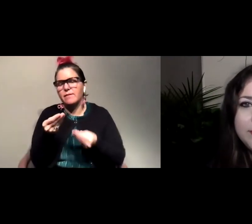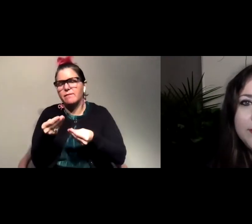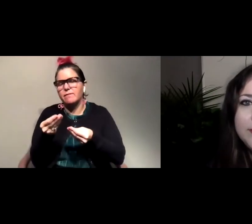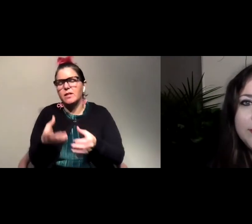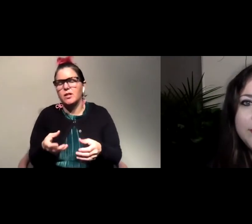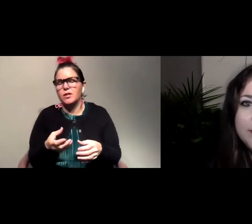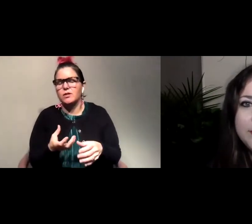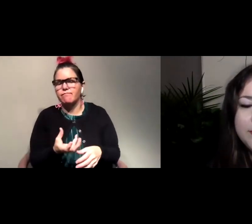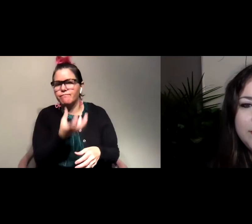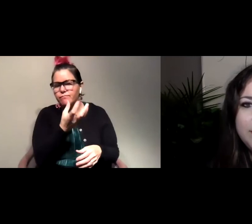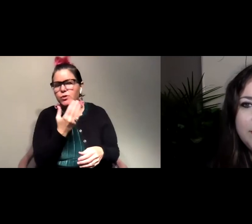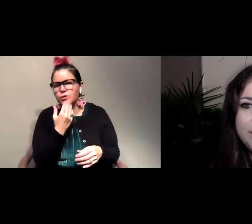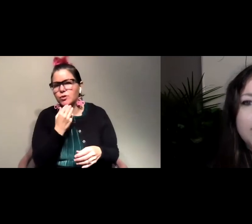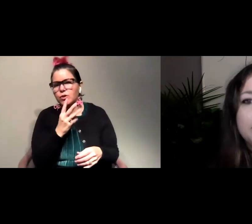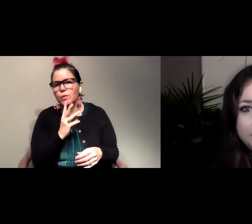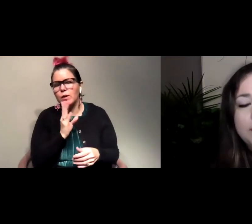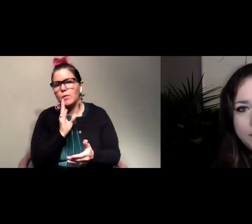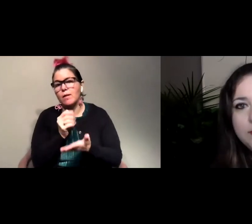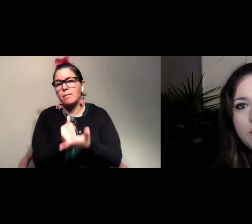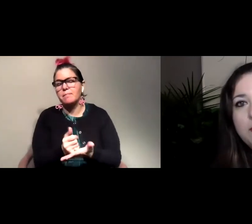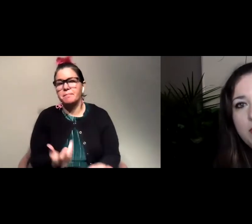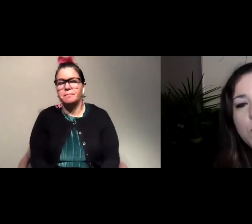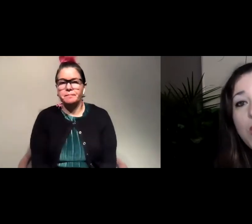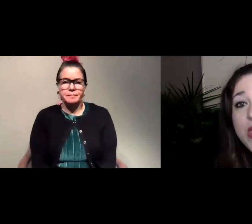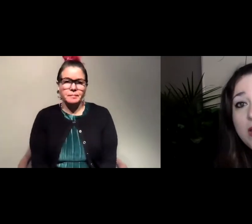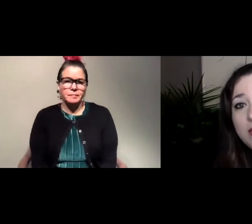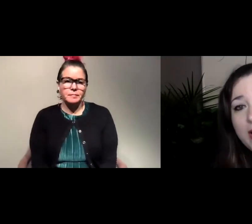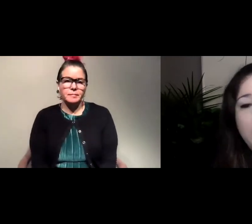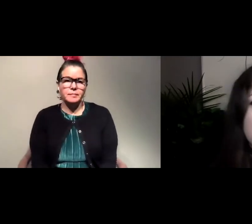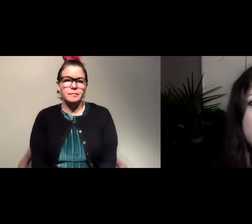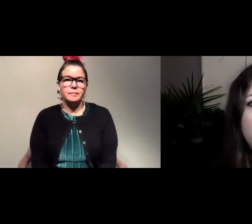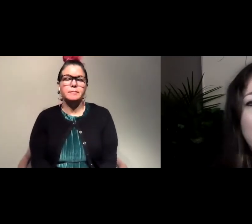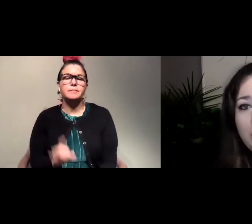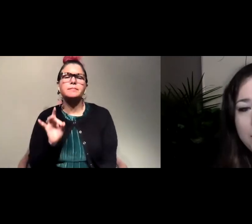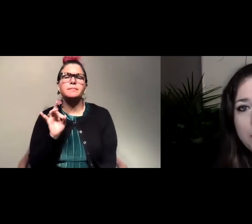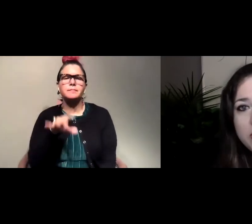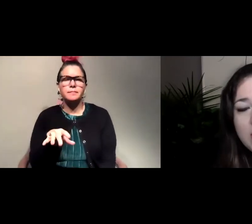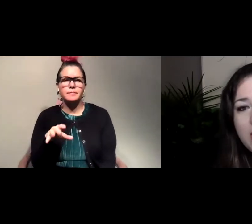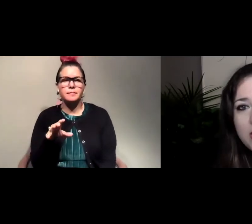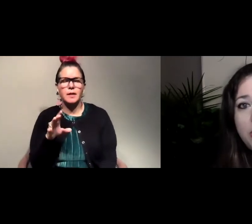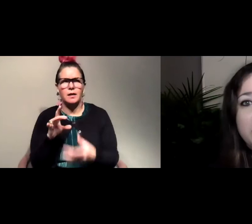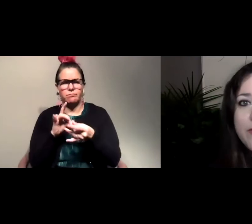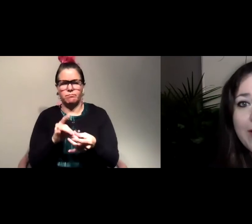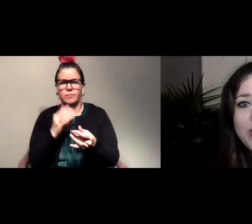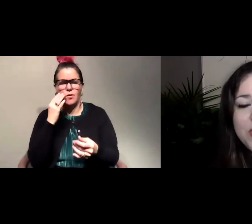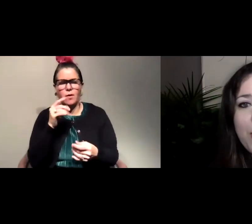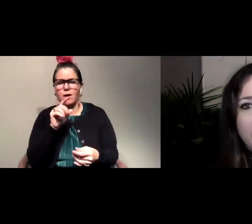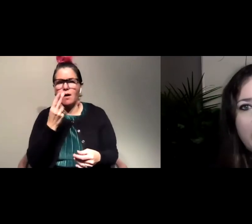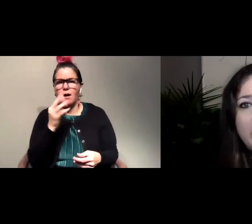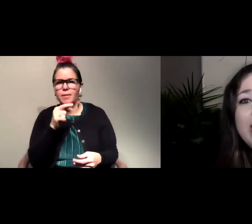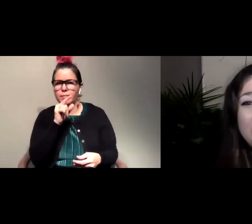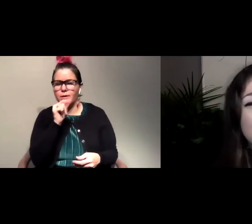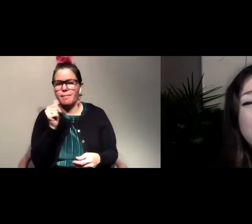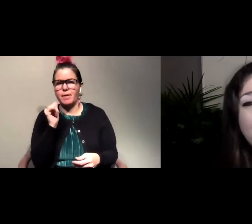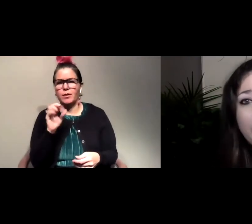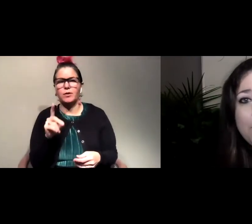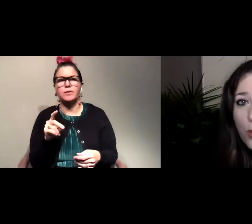some sugar water and that will help them as well. One thing that I know about hummingbirds, uh, in terms of having them in your backyard,